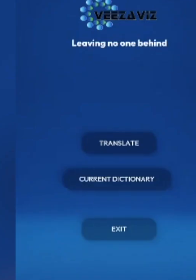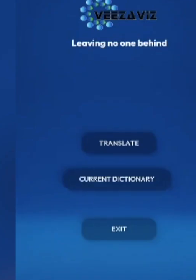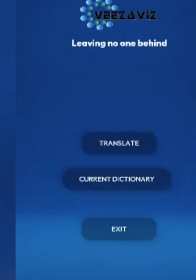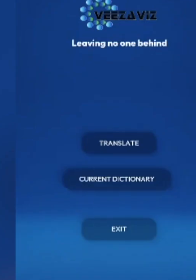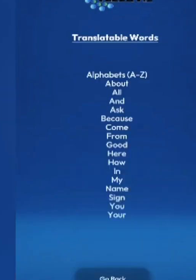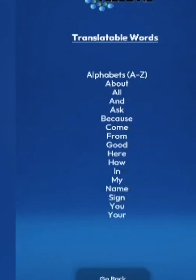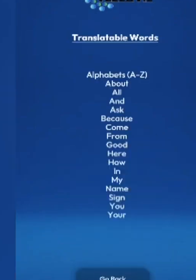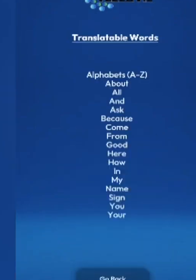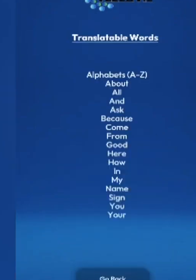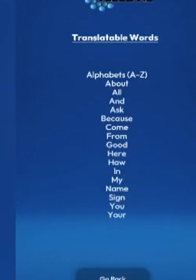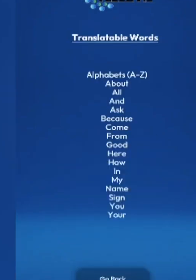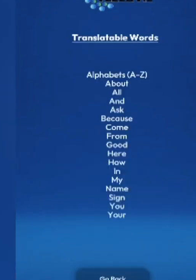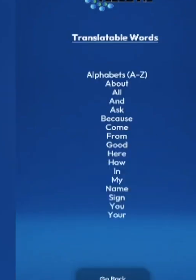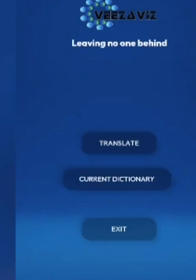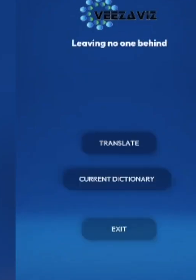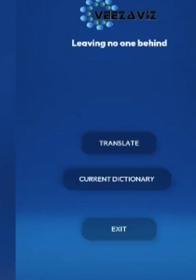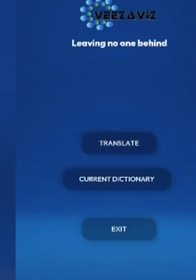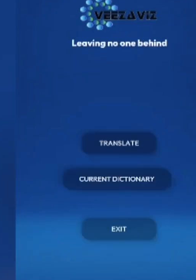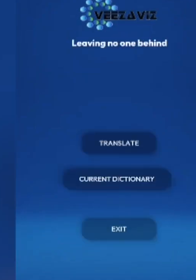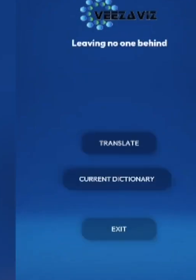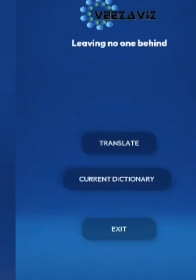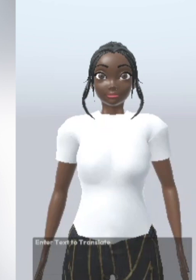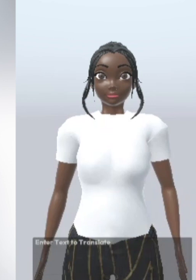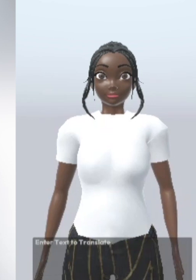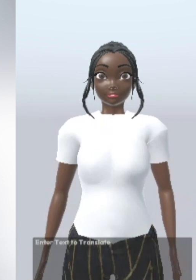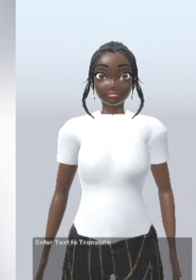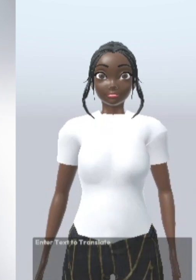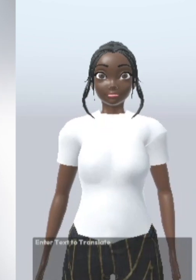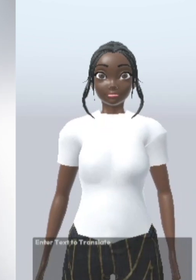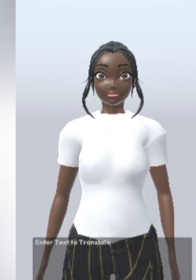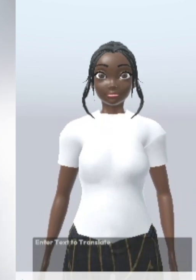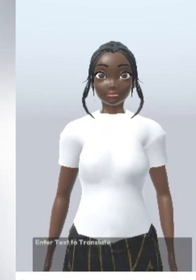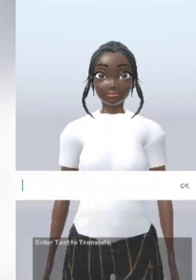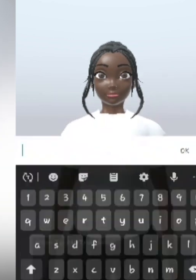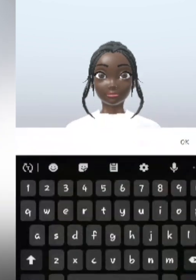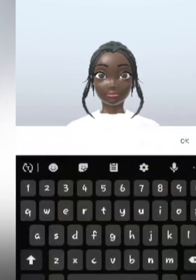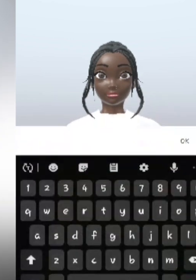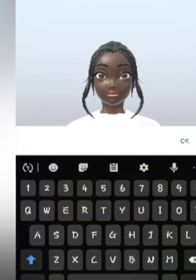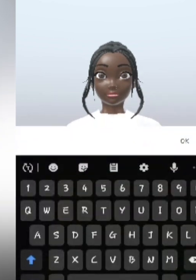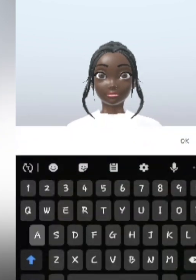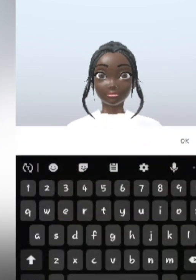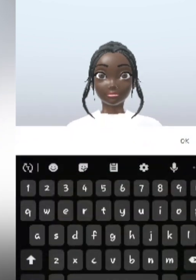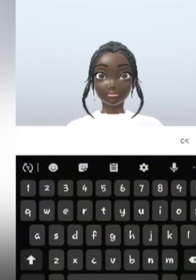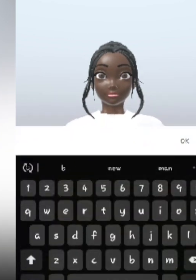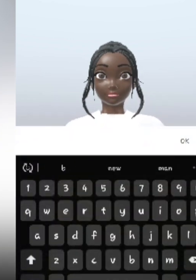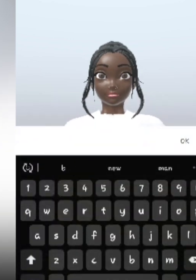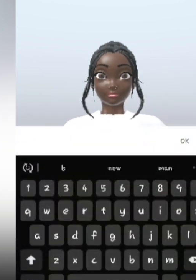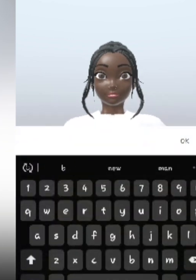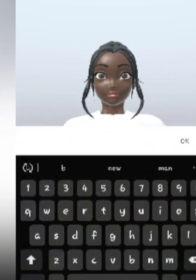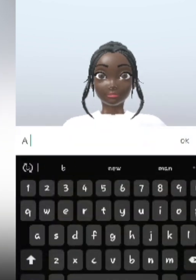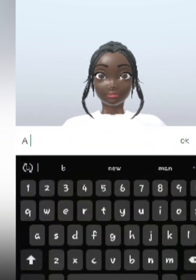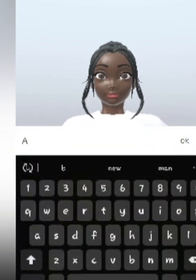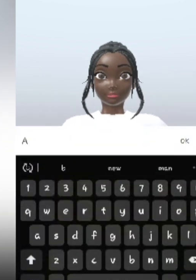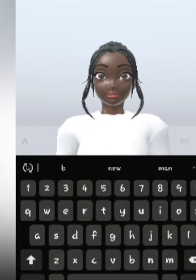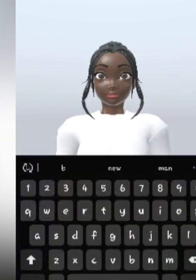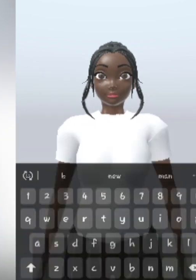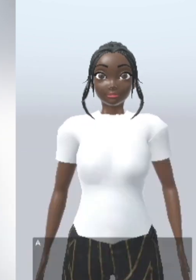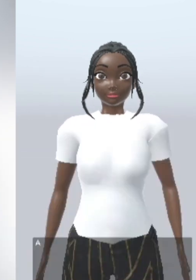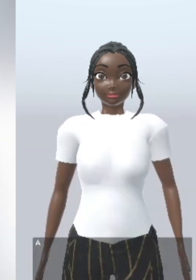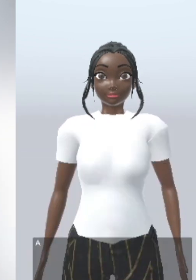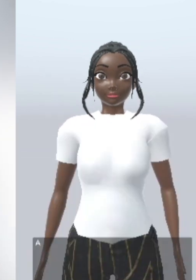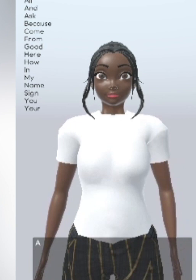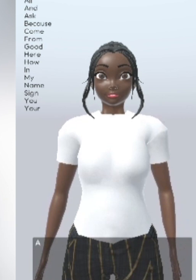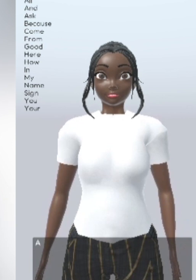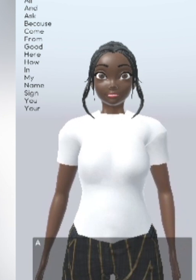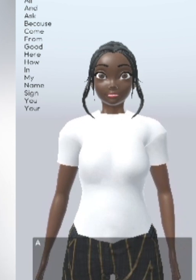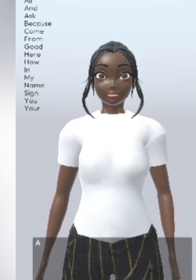bridge the gap economa is a digital sign language interpreter so regardless of whether you understand sign language or